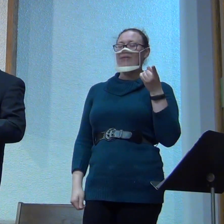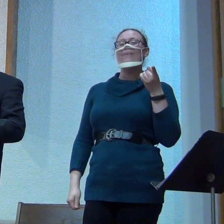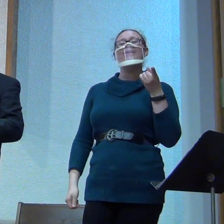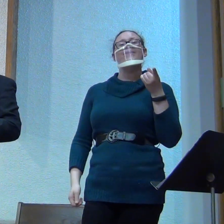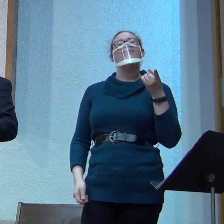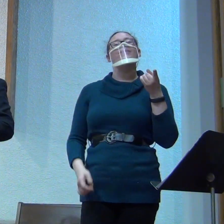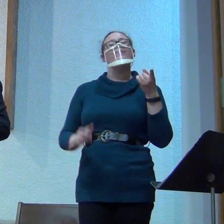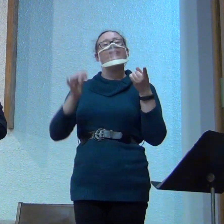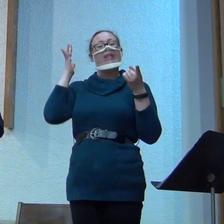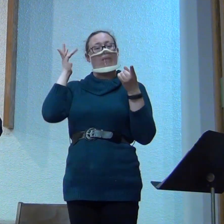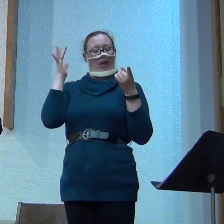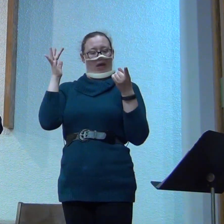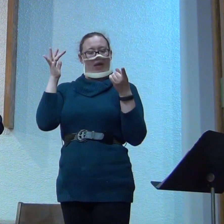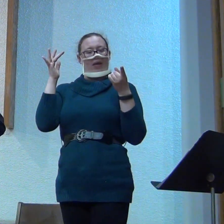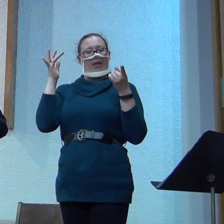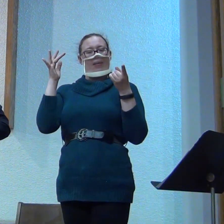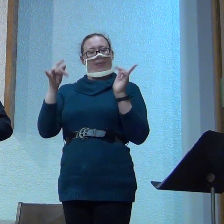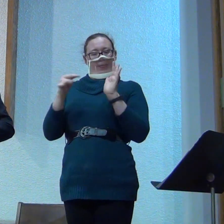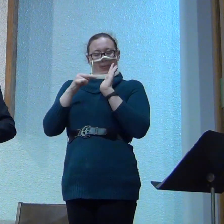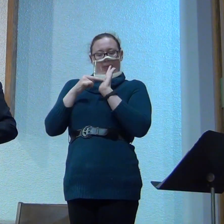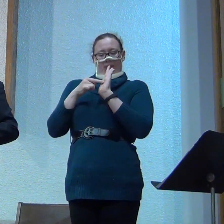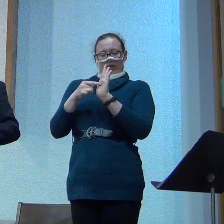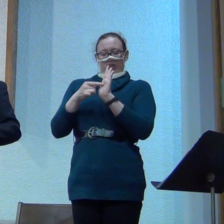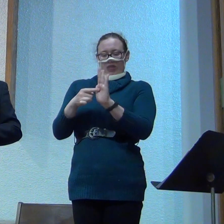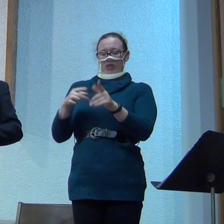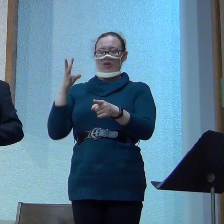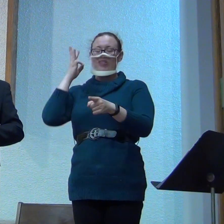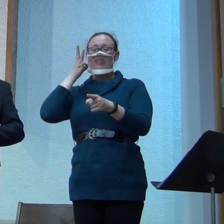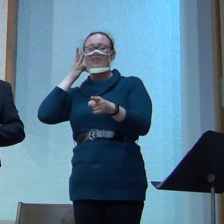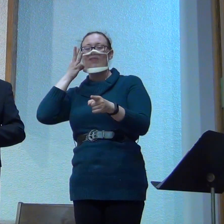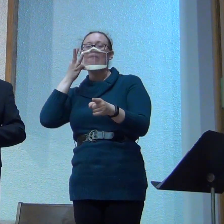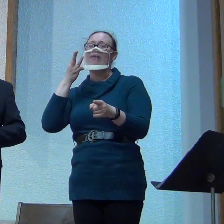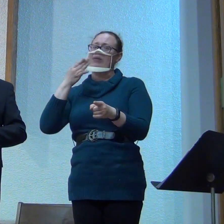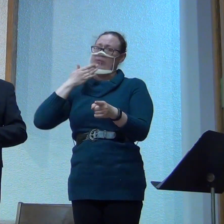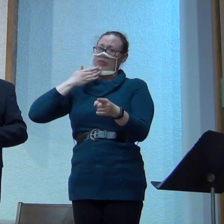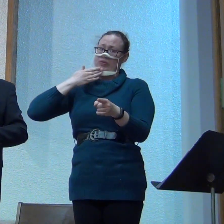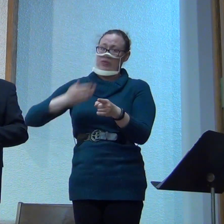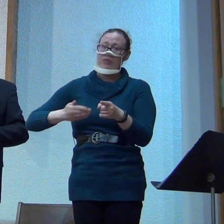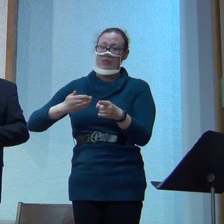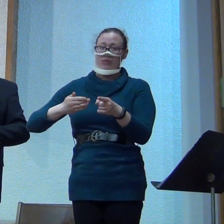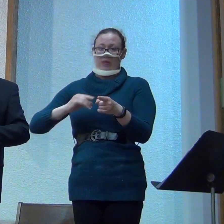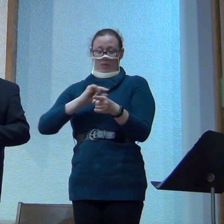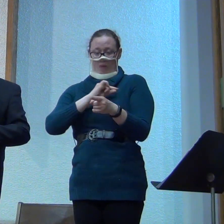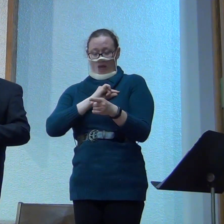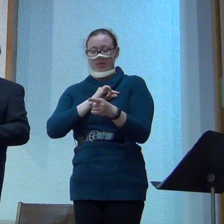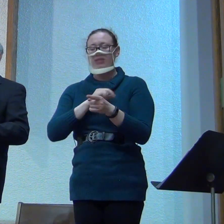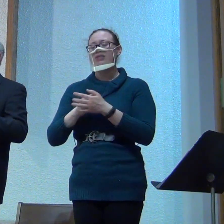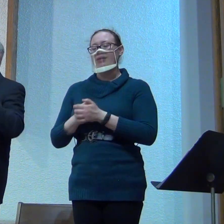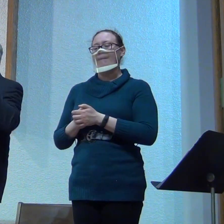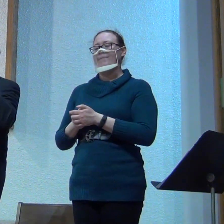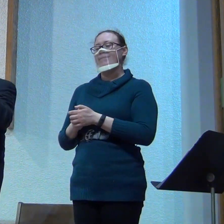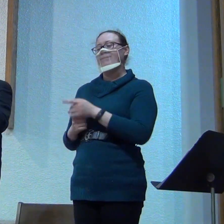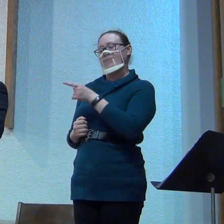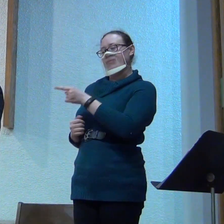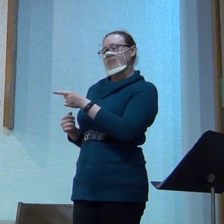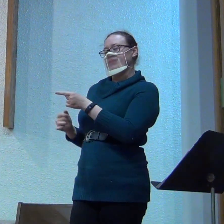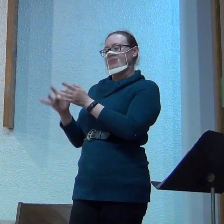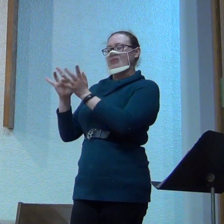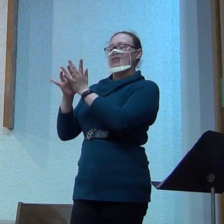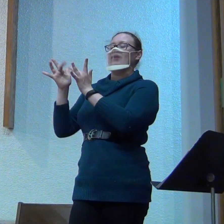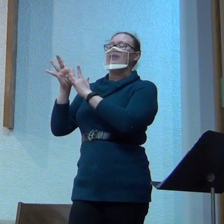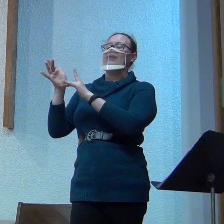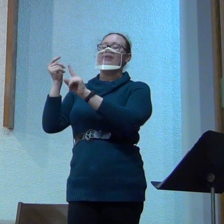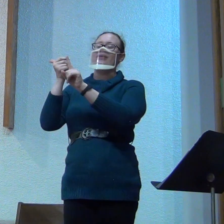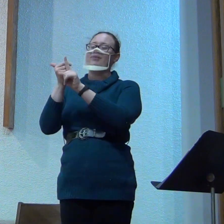This addresses the miracle of the quality of the wine. So Jesus, in